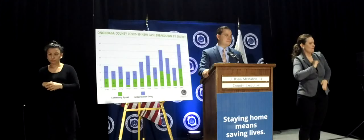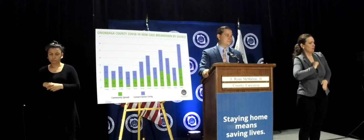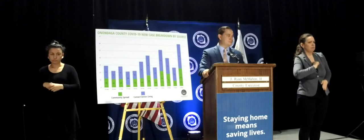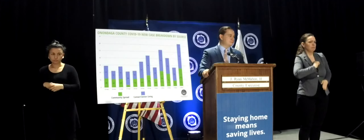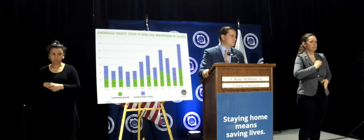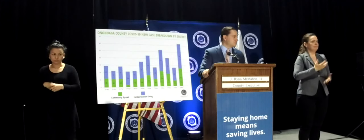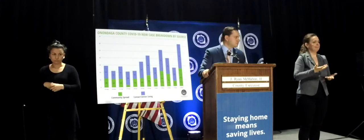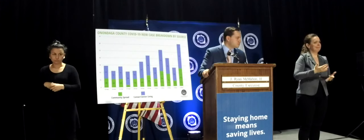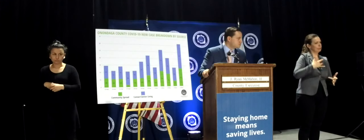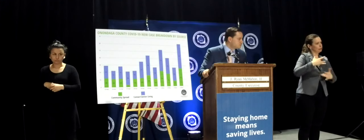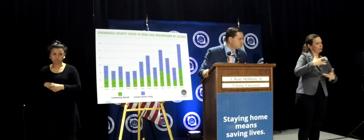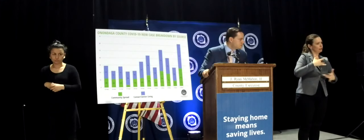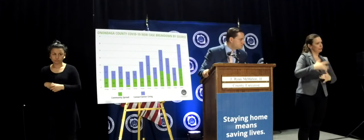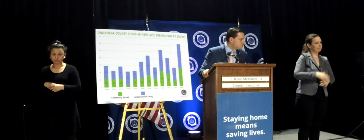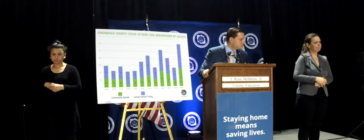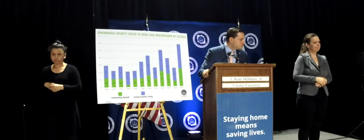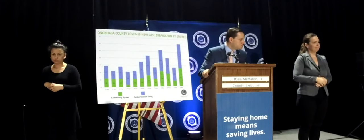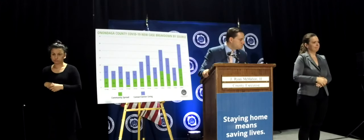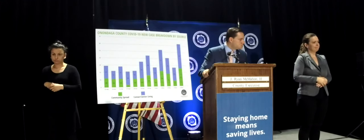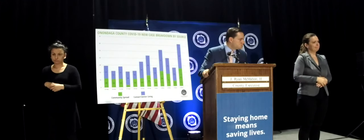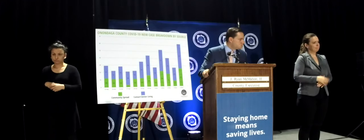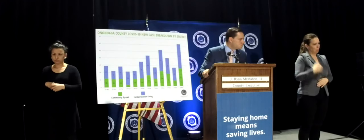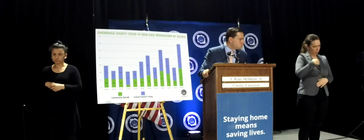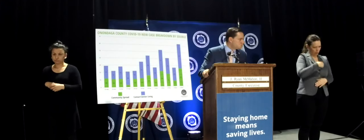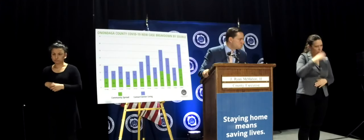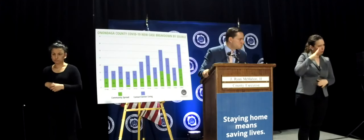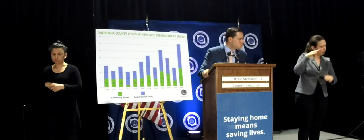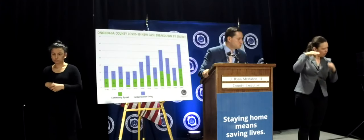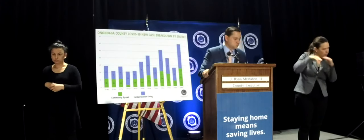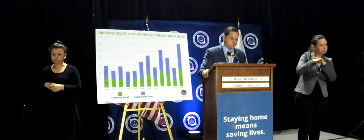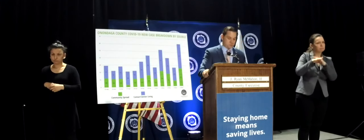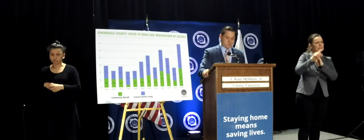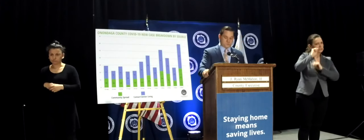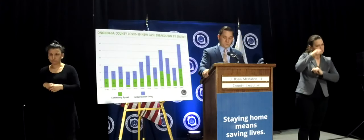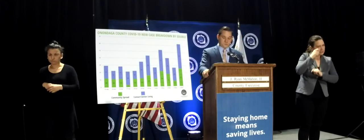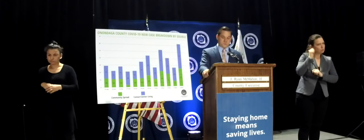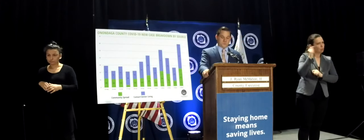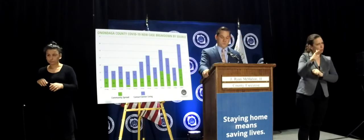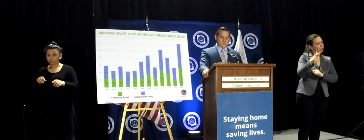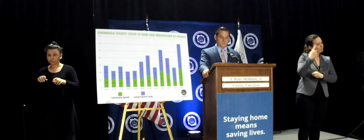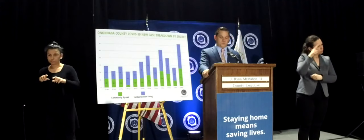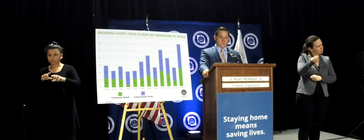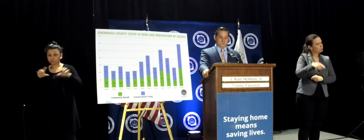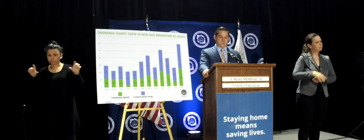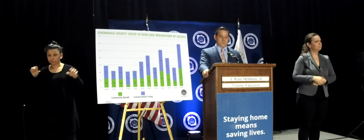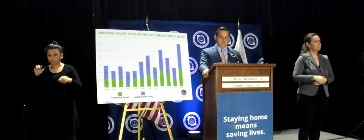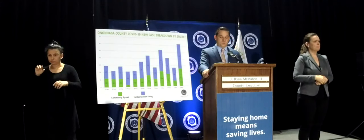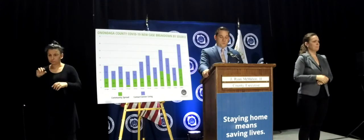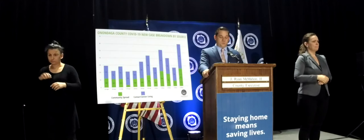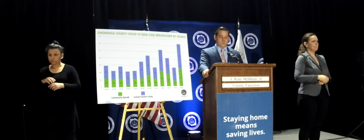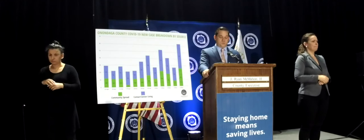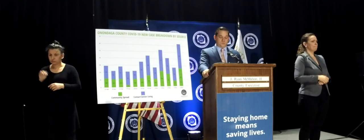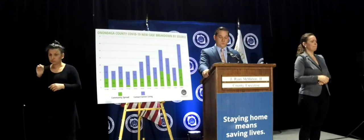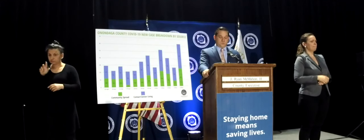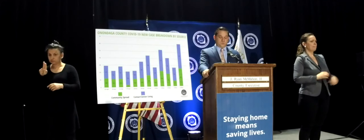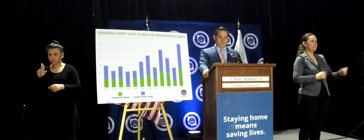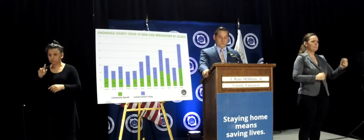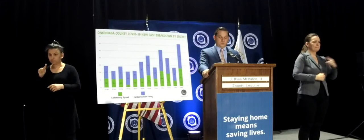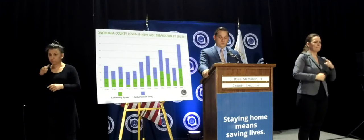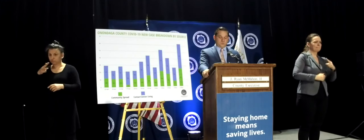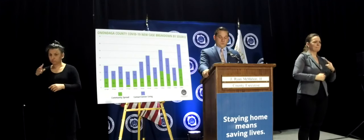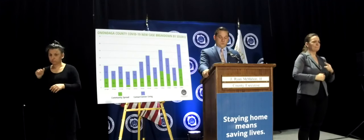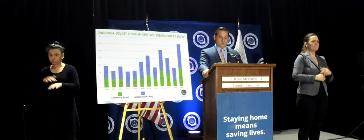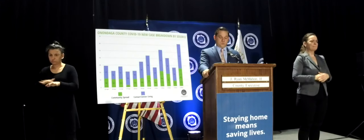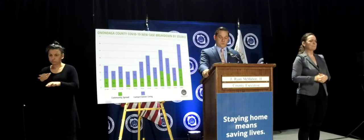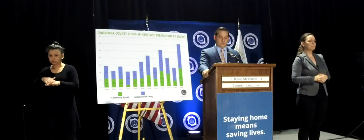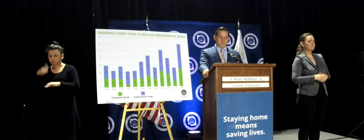Just glancing at a map, it looks like, obviously the city of Syracuse has more cases, but it looks like it's also